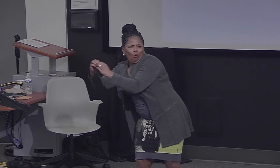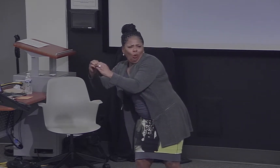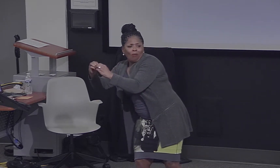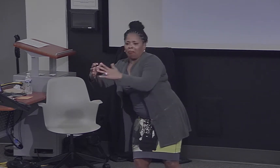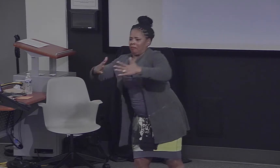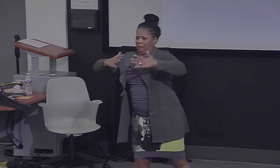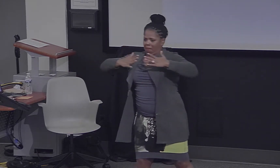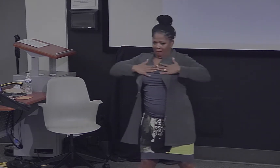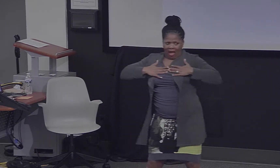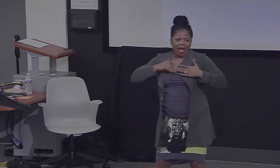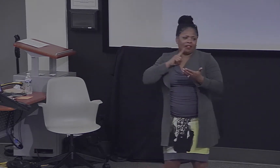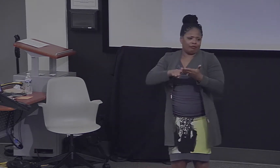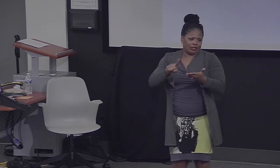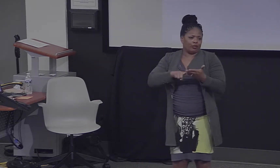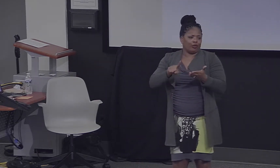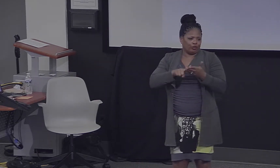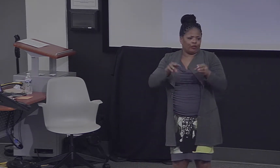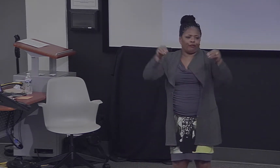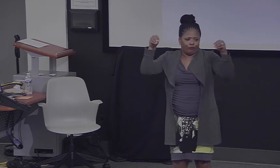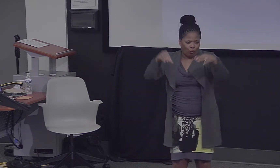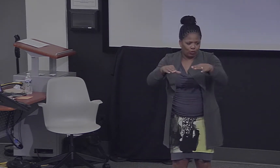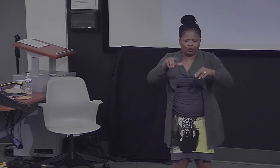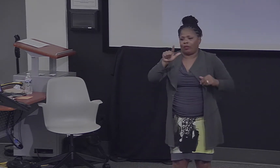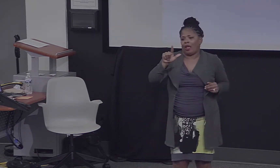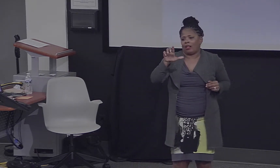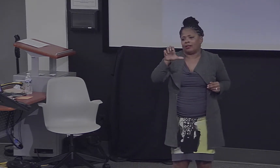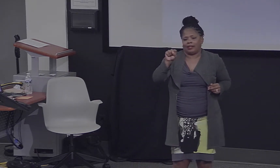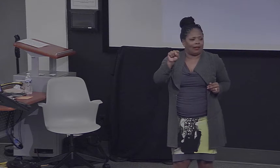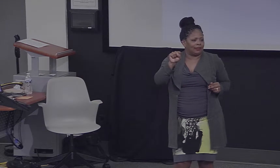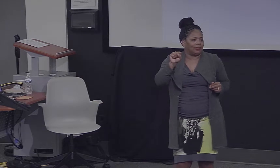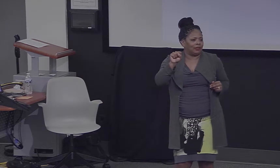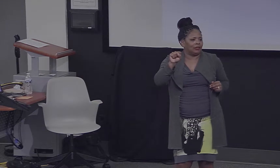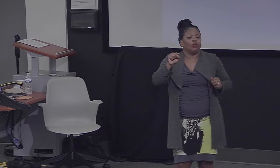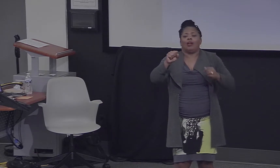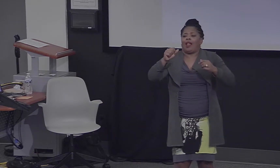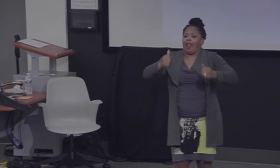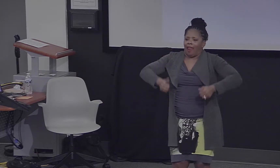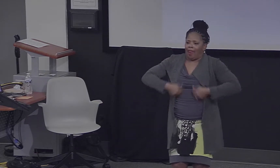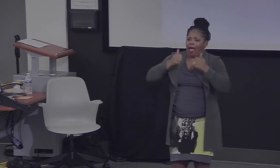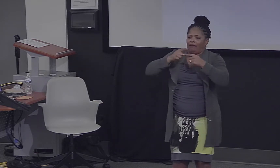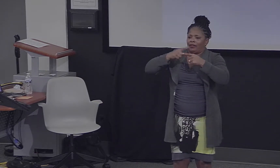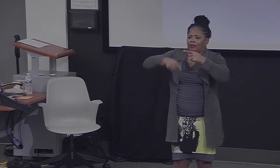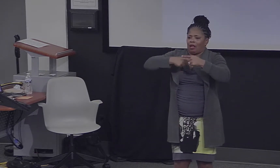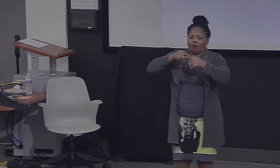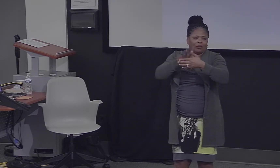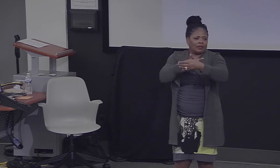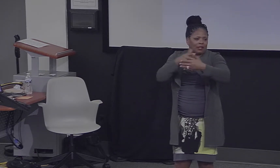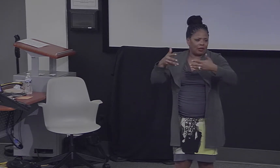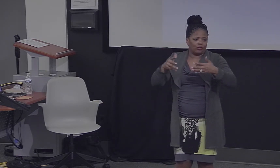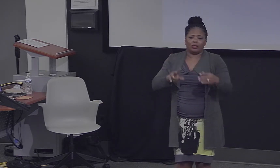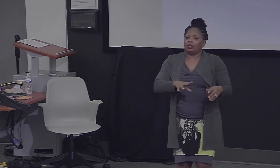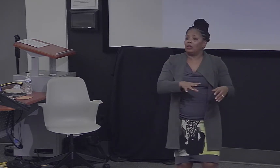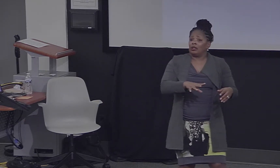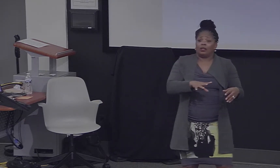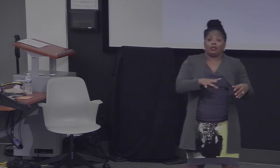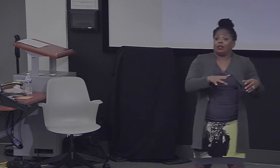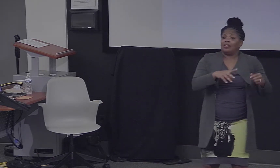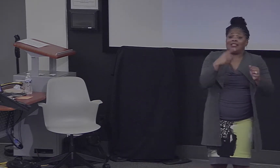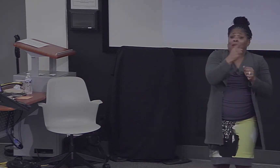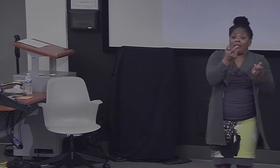a lot of things that happen. And then when interpreters are providing service, even afterwards, of things that are happening. But these are the patterns that emerge for me and what I'm now